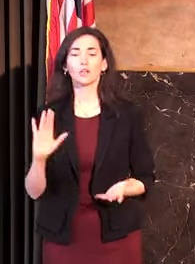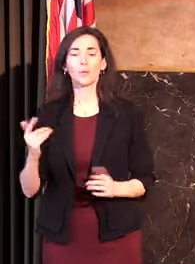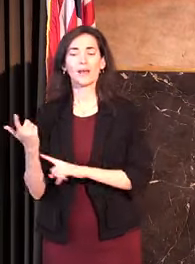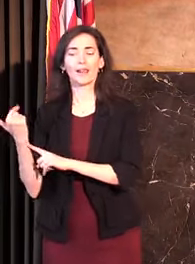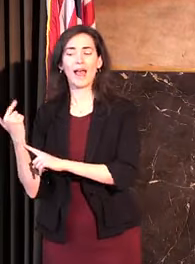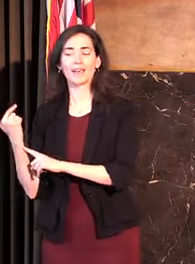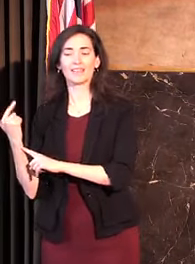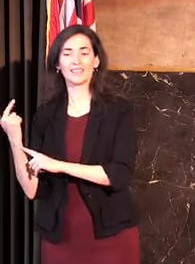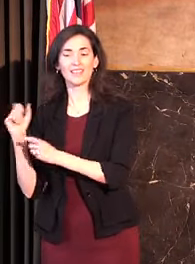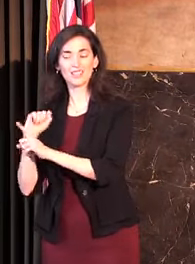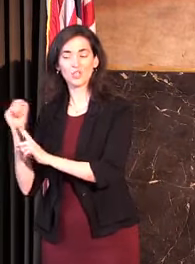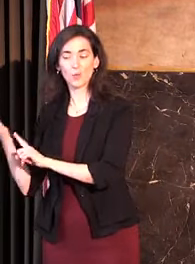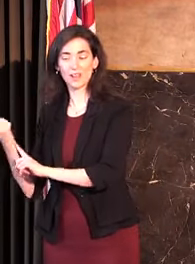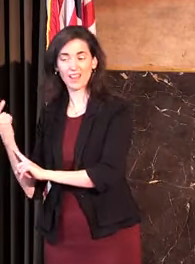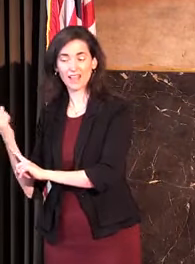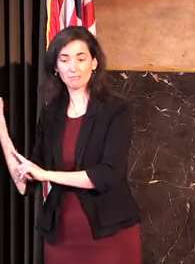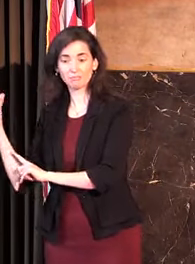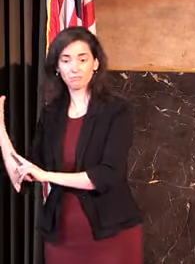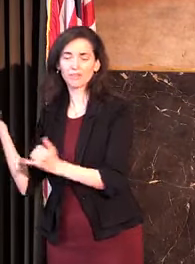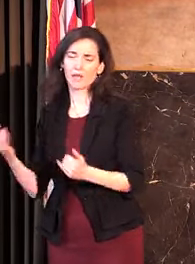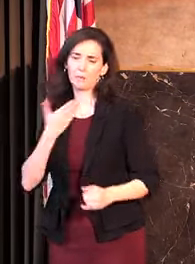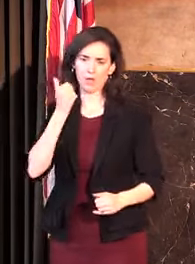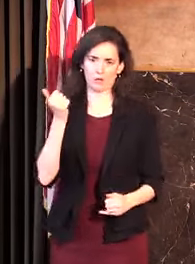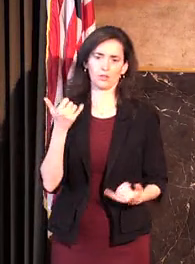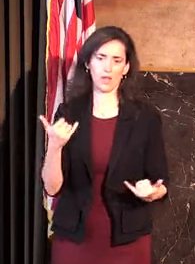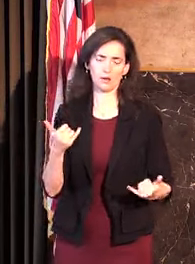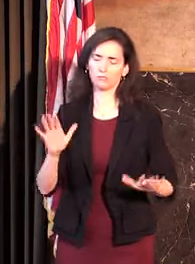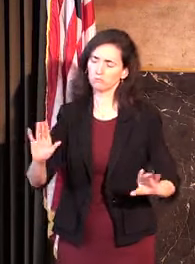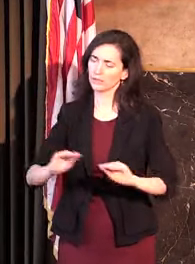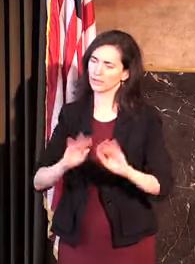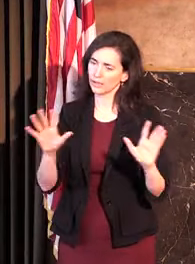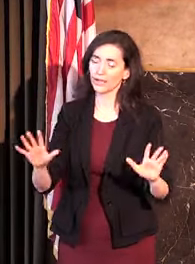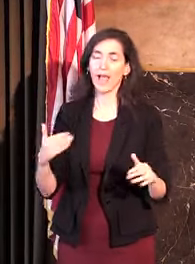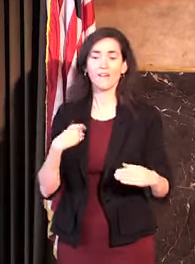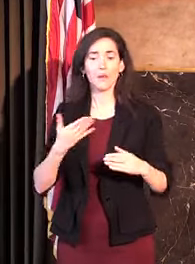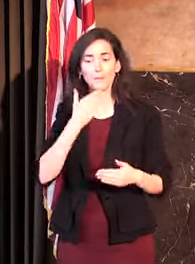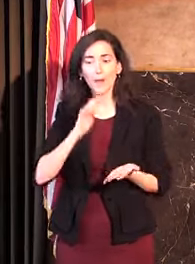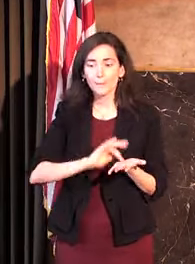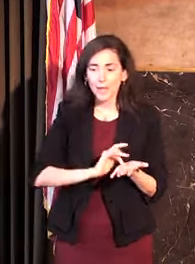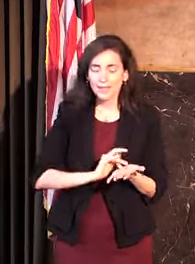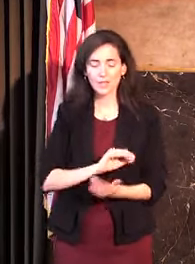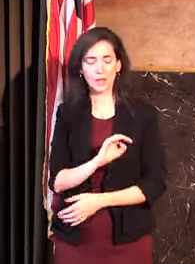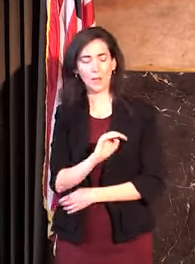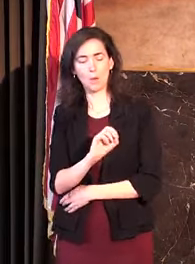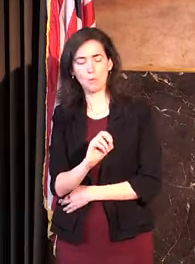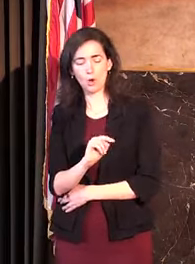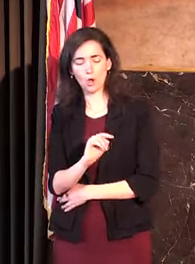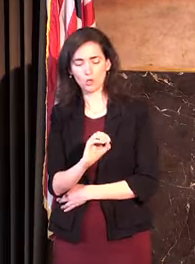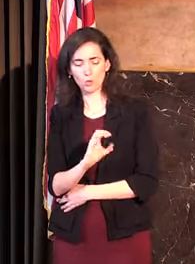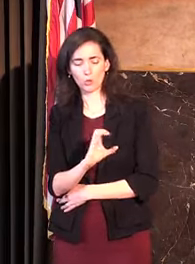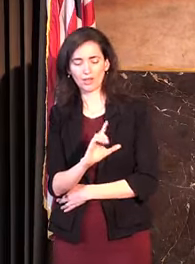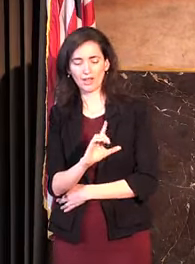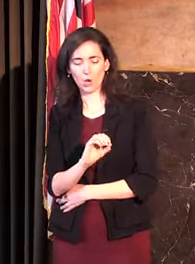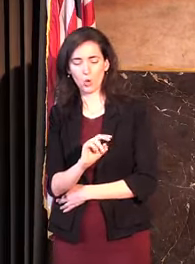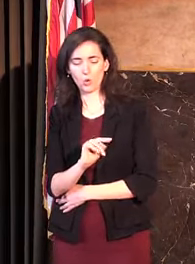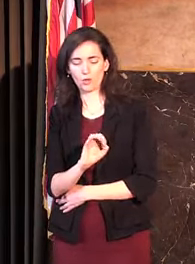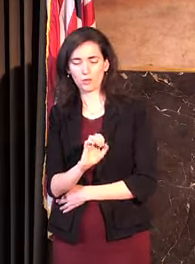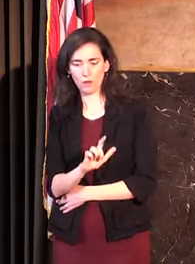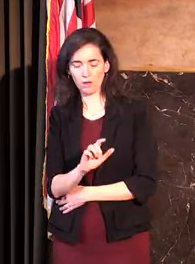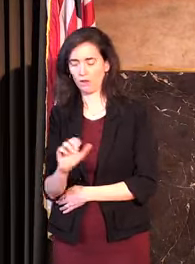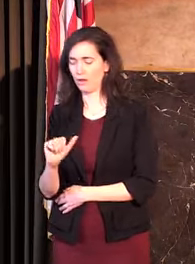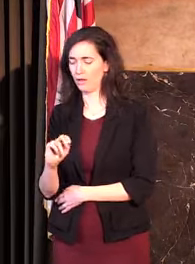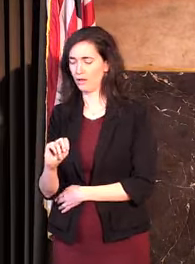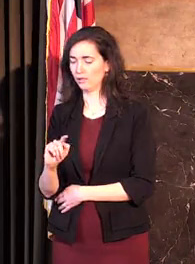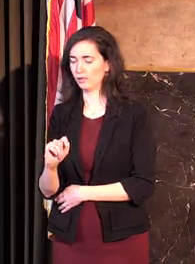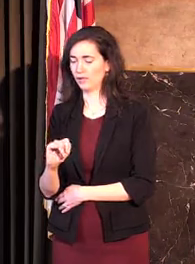ago. There's just no question about that. We have better therapeutics. We have monoclonal antibodies. We have on the very